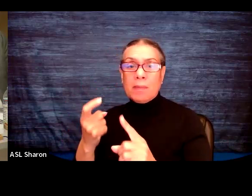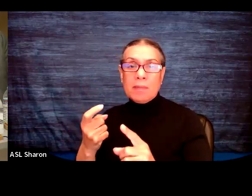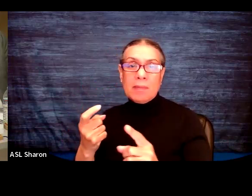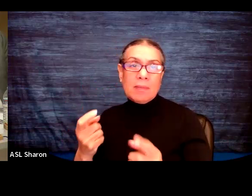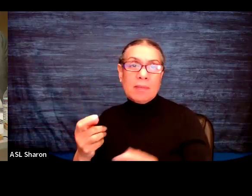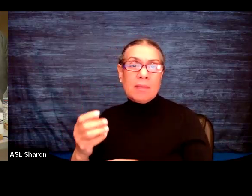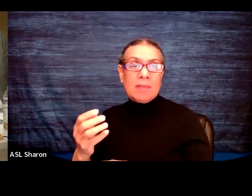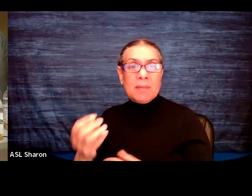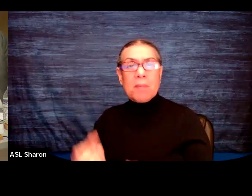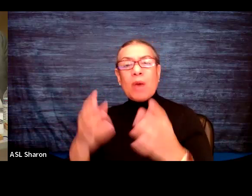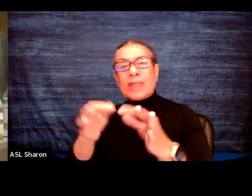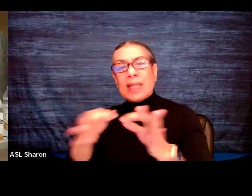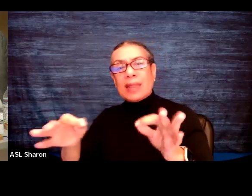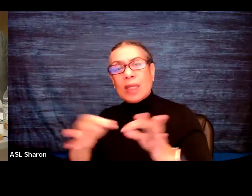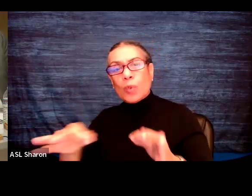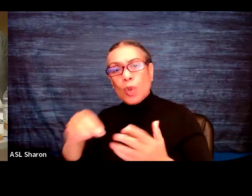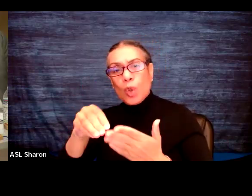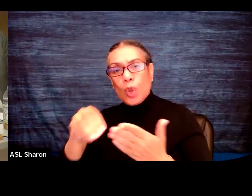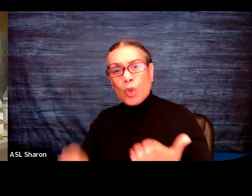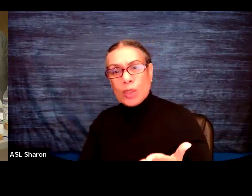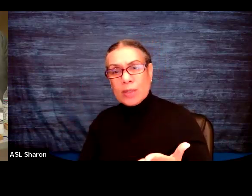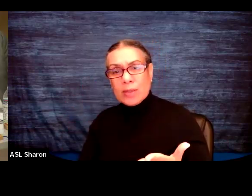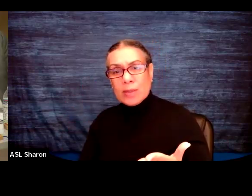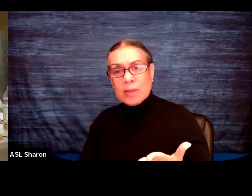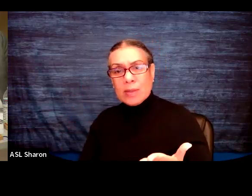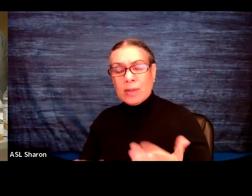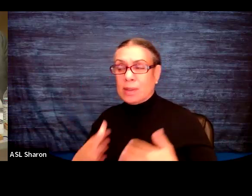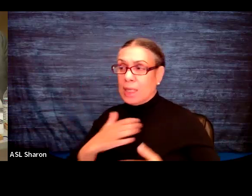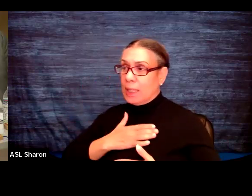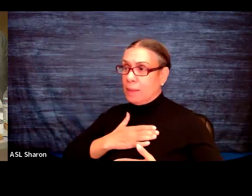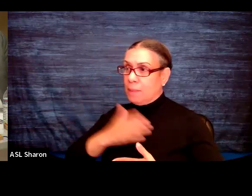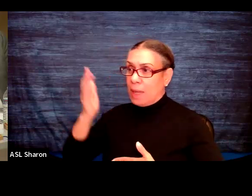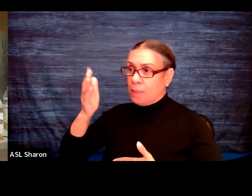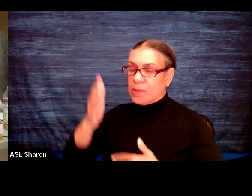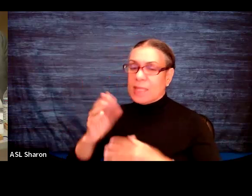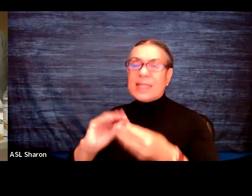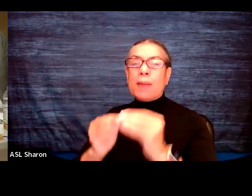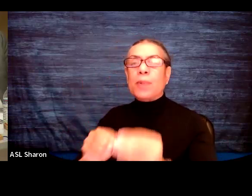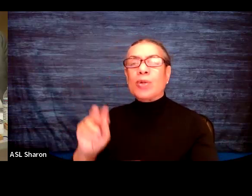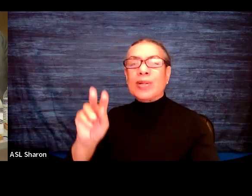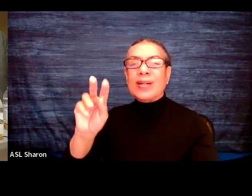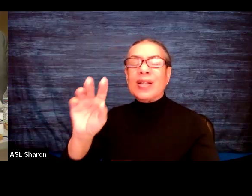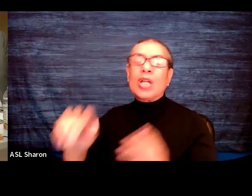learners like in the district. So this is actually, and my presentation is slide 28, yes.